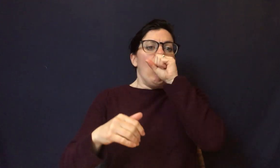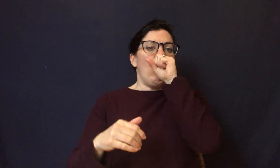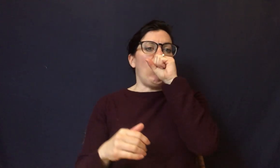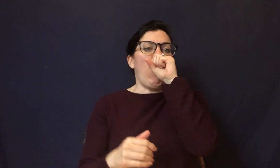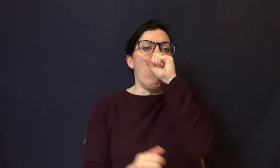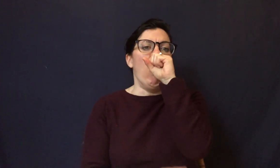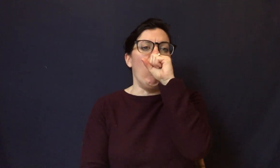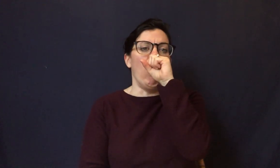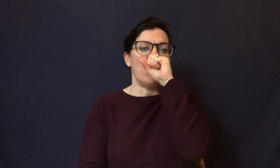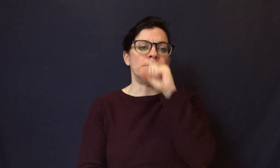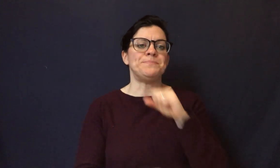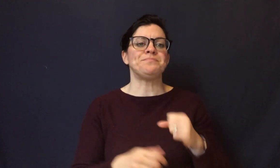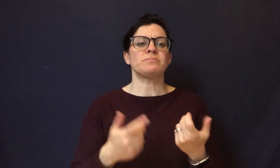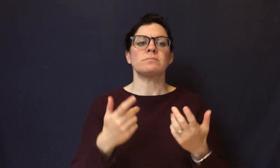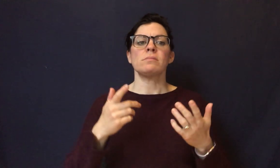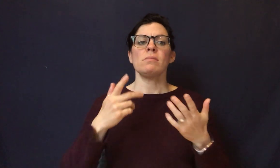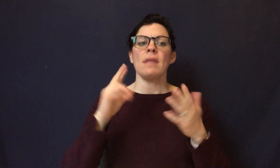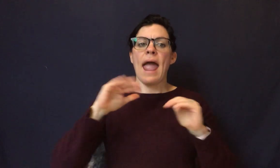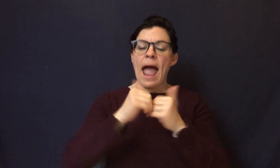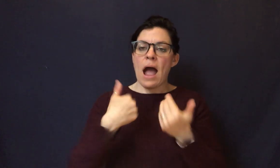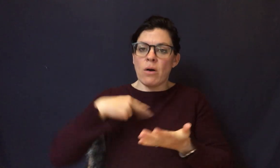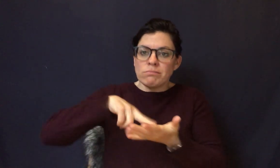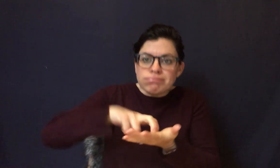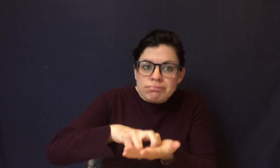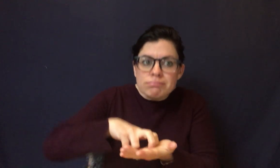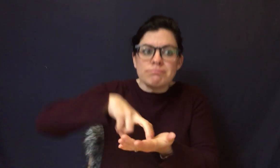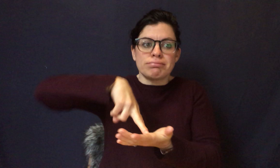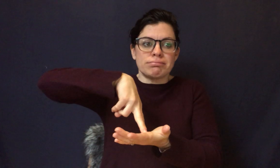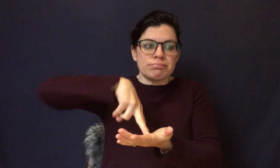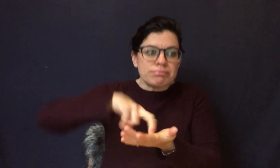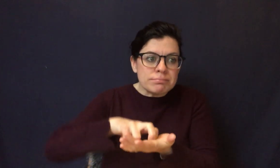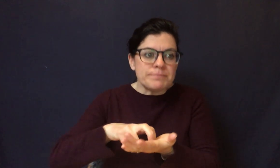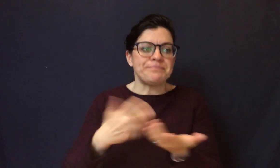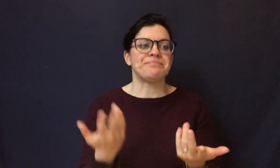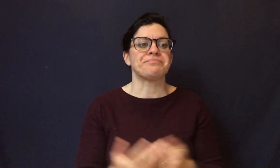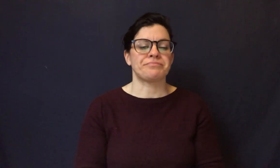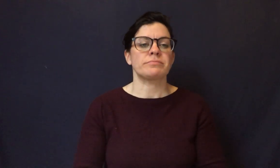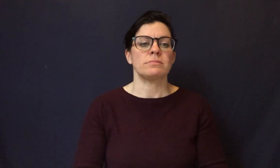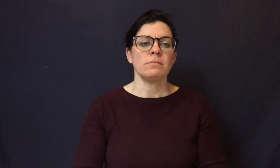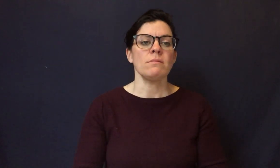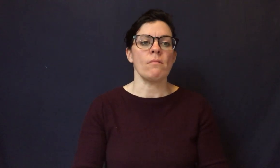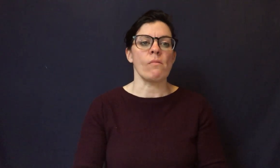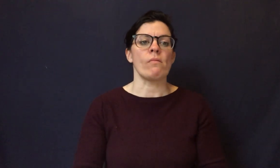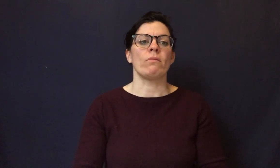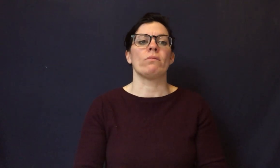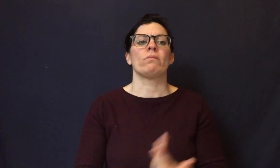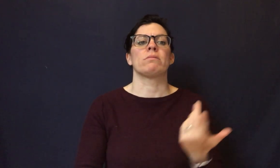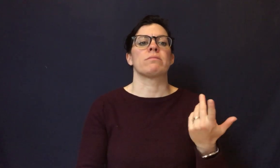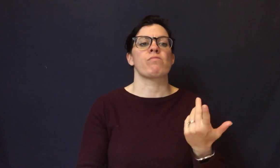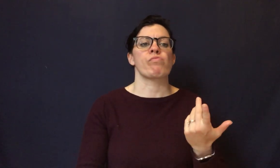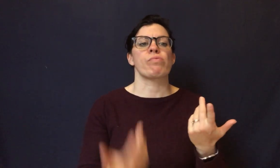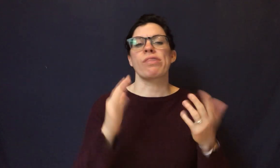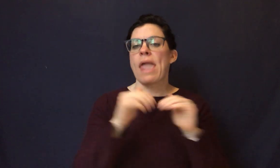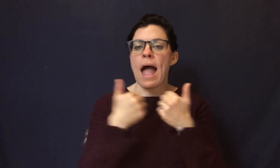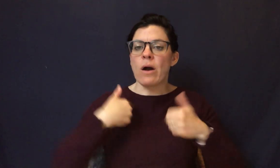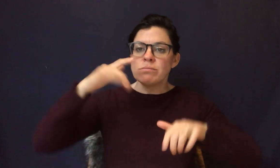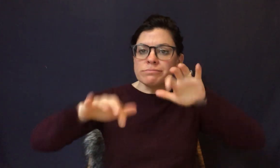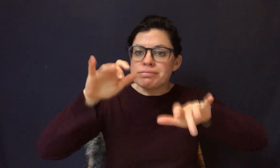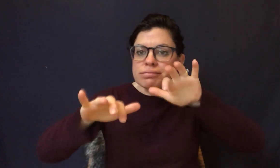because you're touching the keyboard or type in or other things, your body starts to